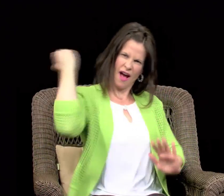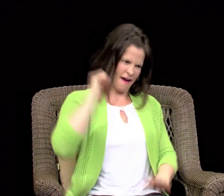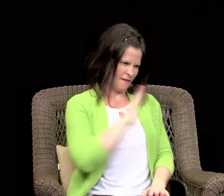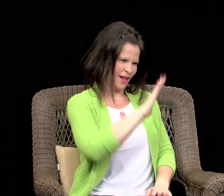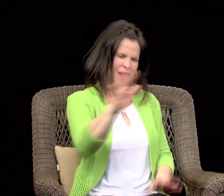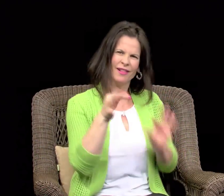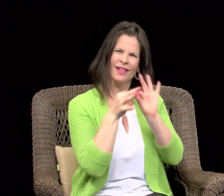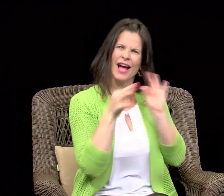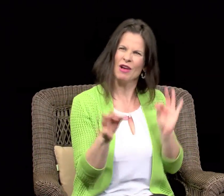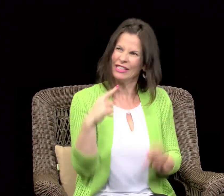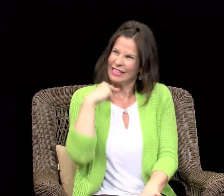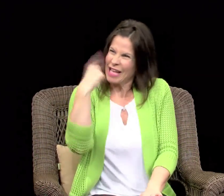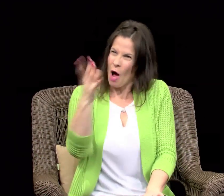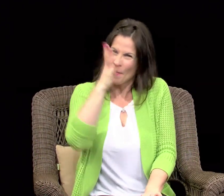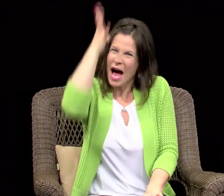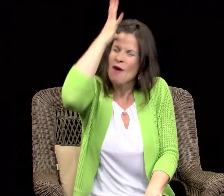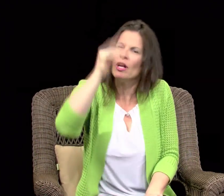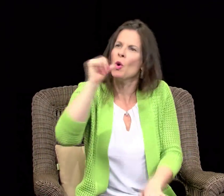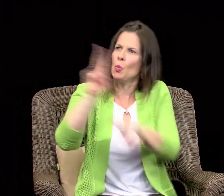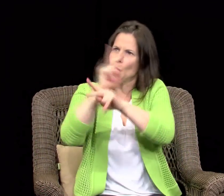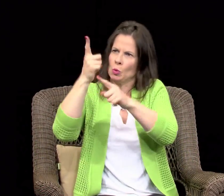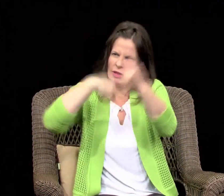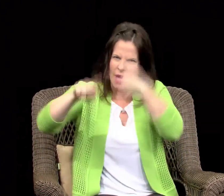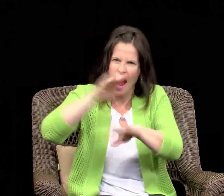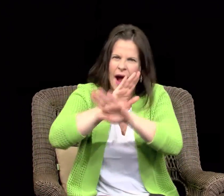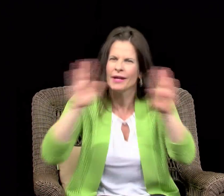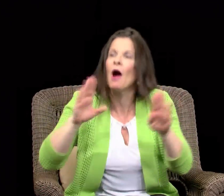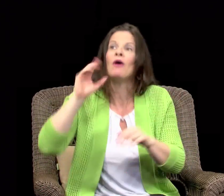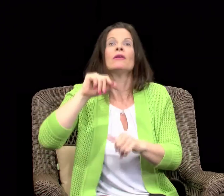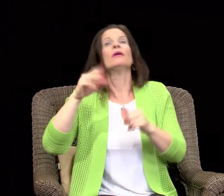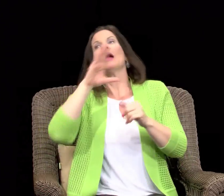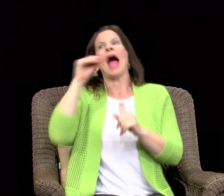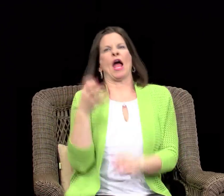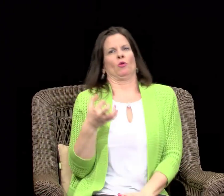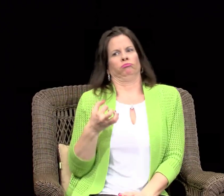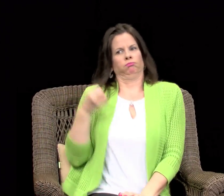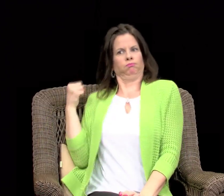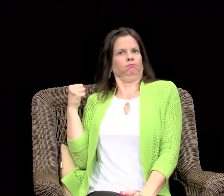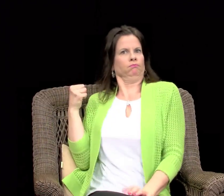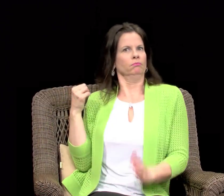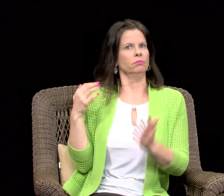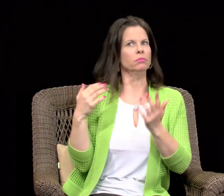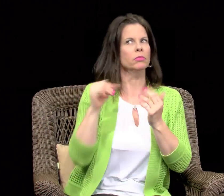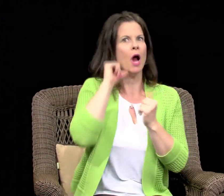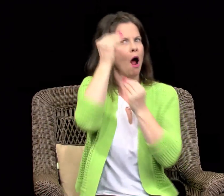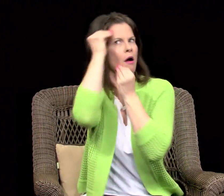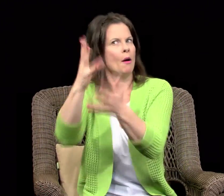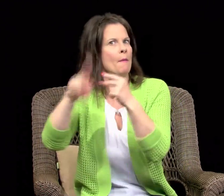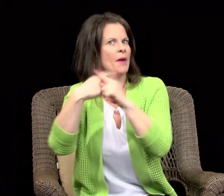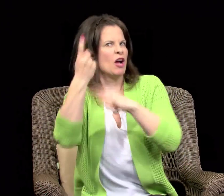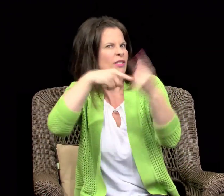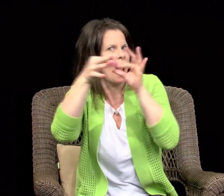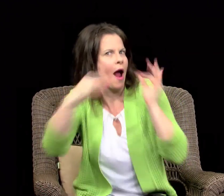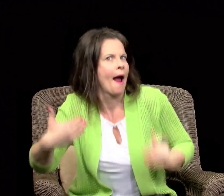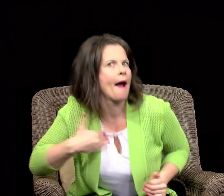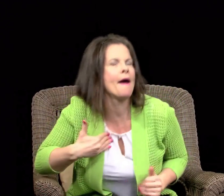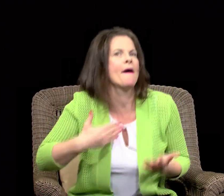of communicating, and they stole their language, basically, and parents weren't allowed to sign, and they held